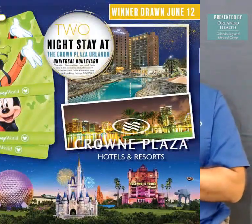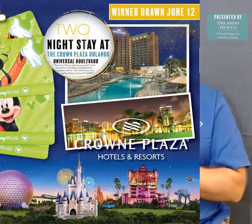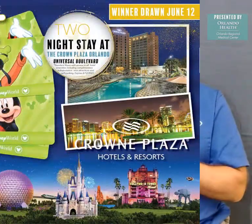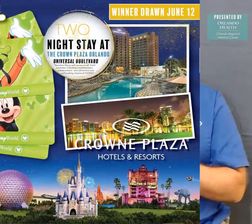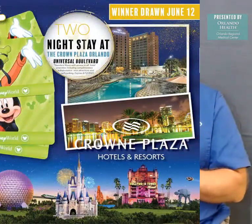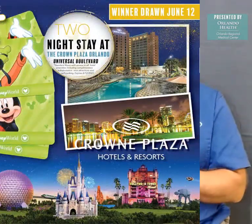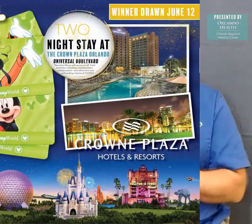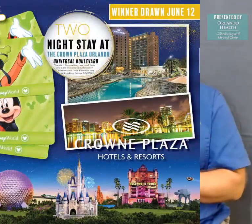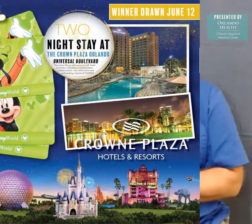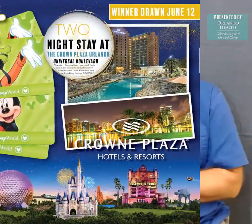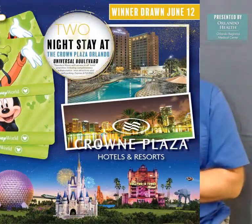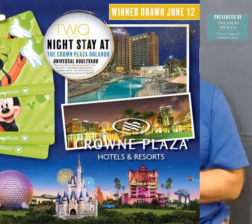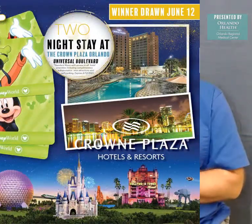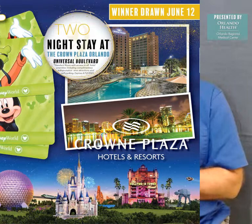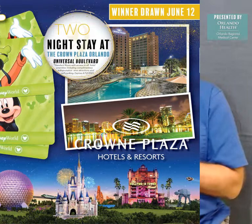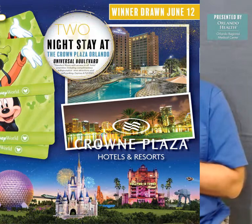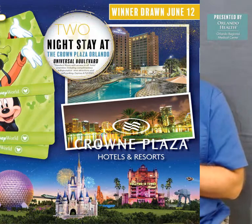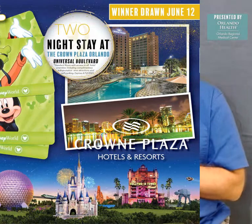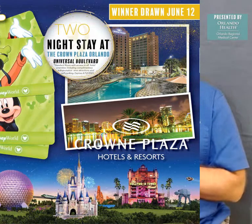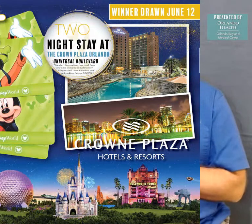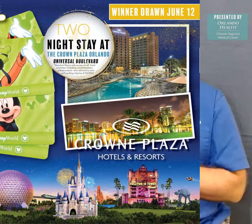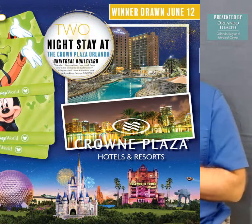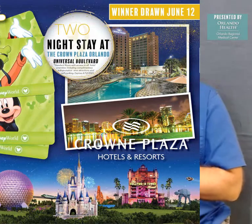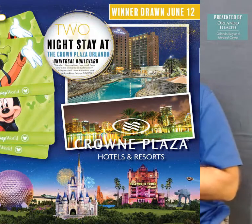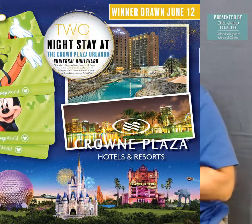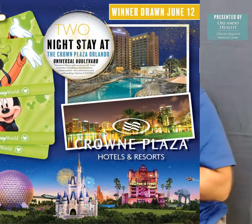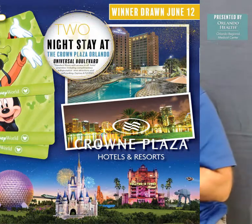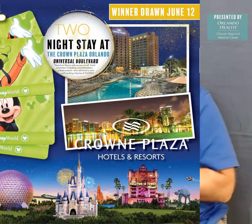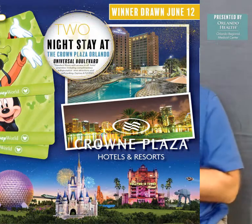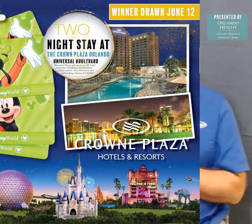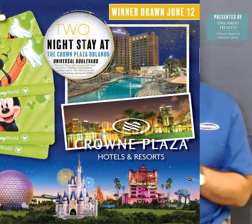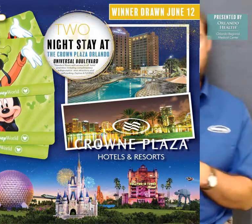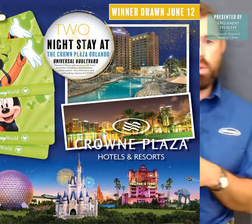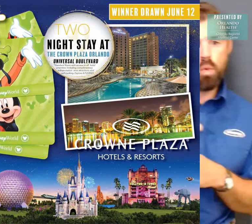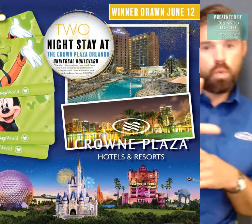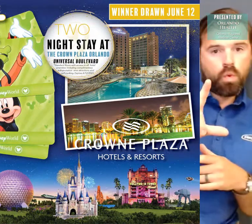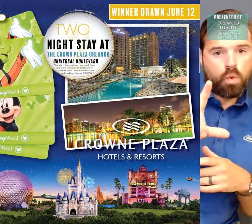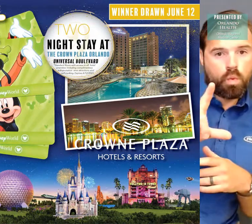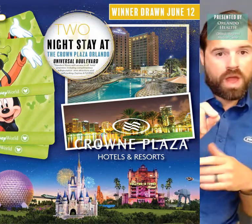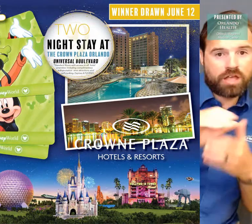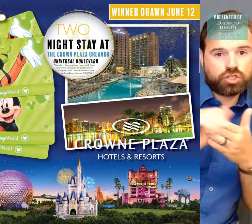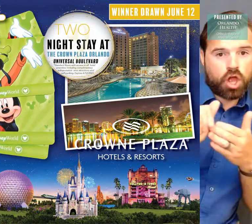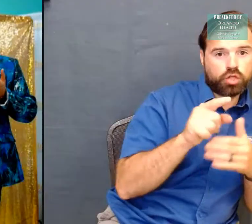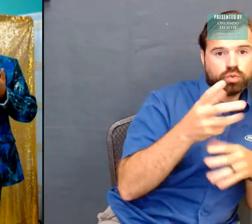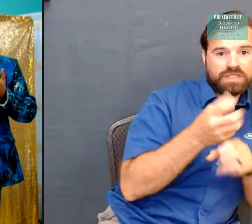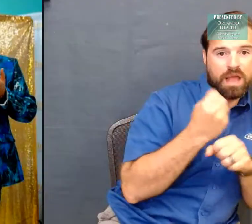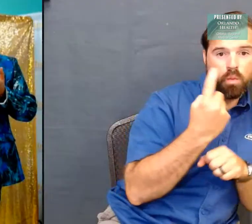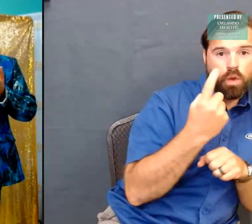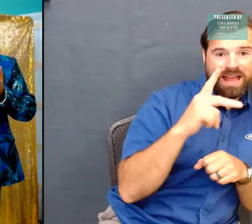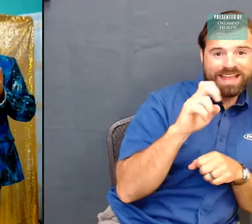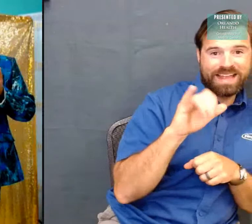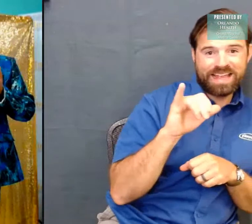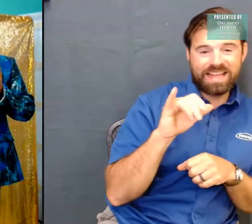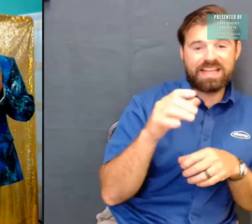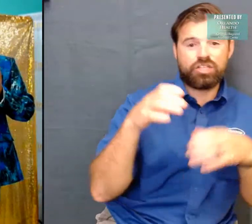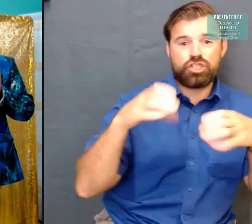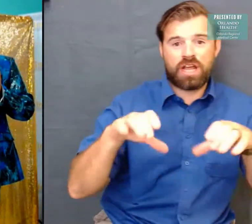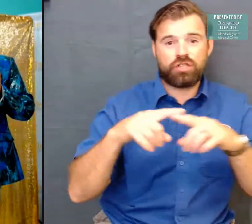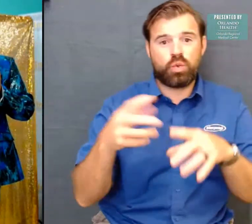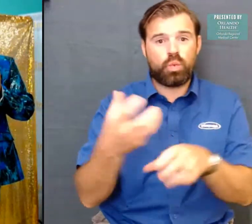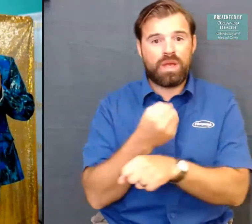why you should purchase them? For $20, you will get one key that gets you a chance to win the ultimate